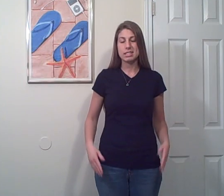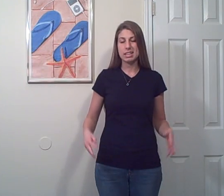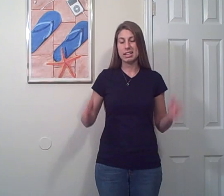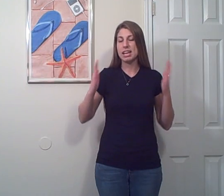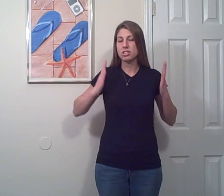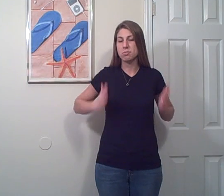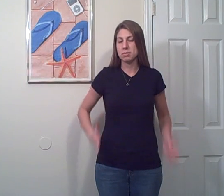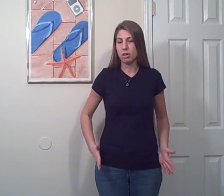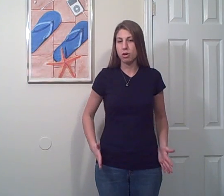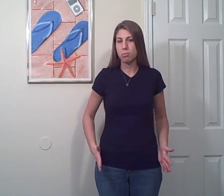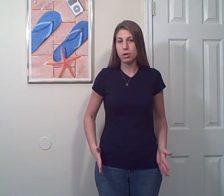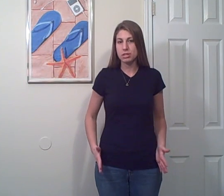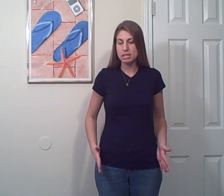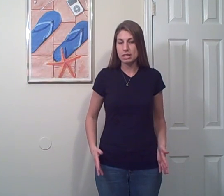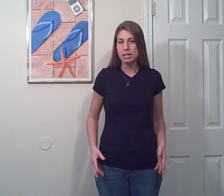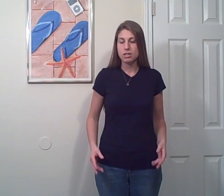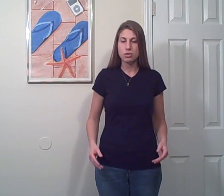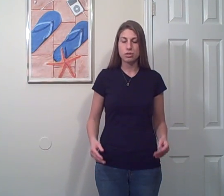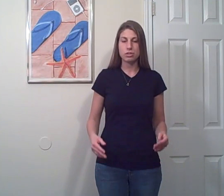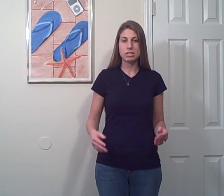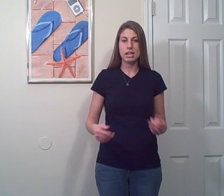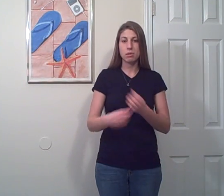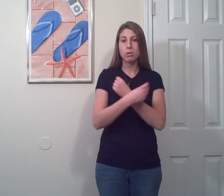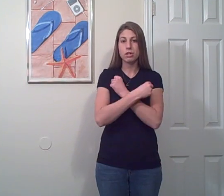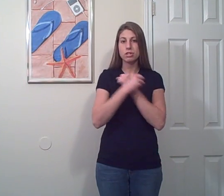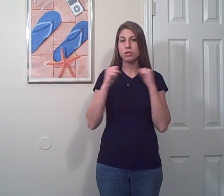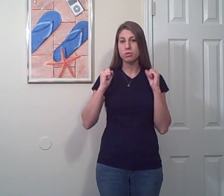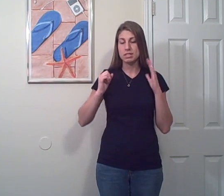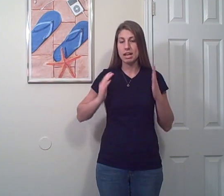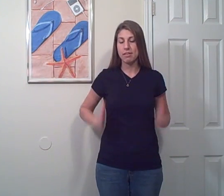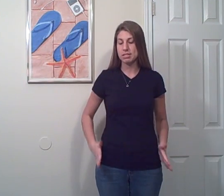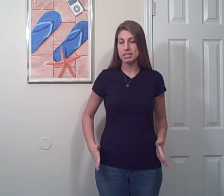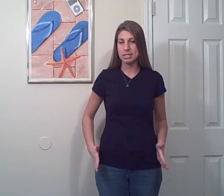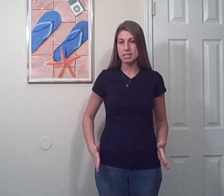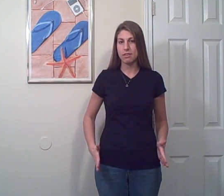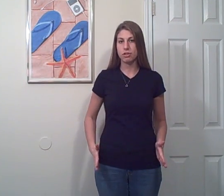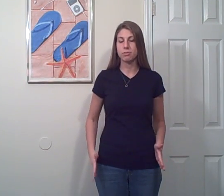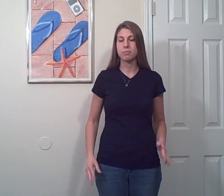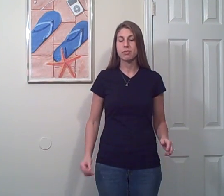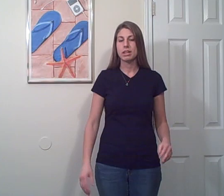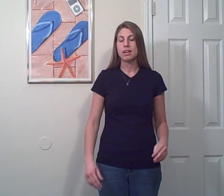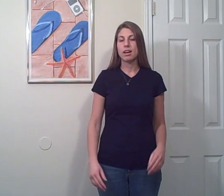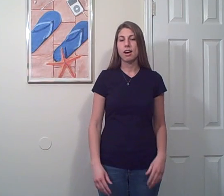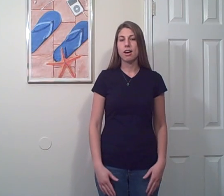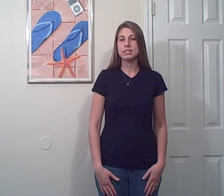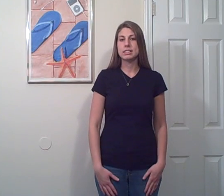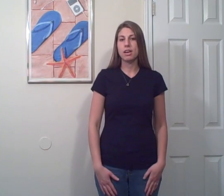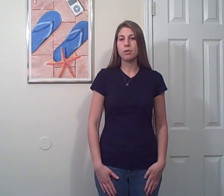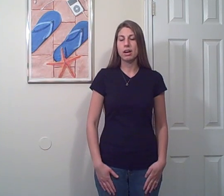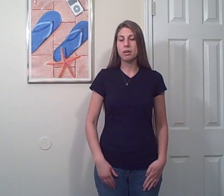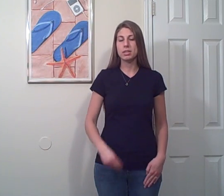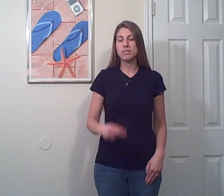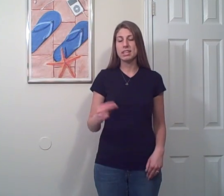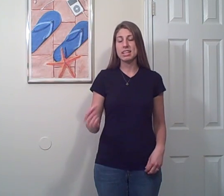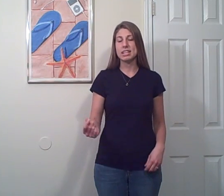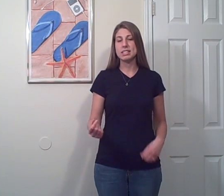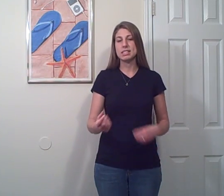like an agent or a person. So you're saying a person who saves is a Savior. Also, giving hints